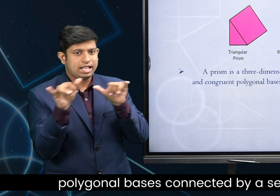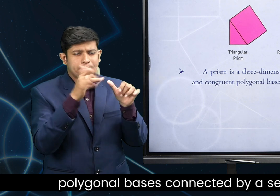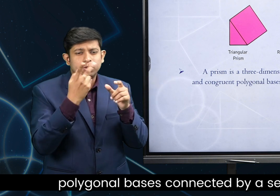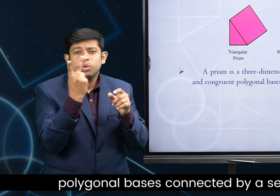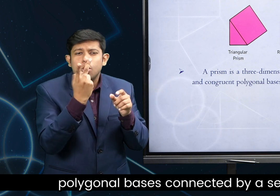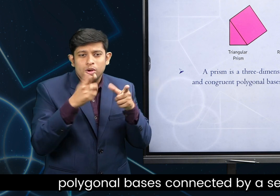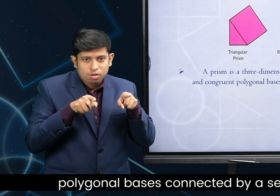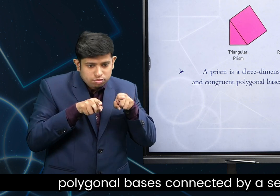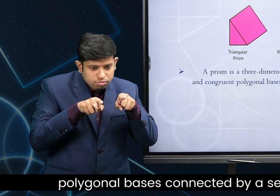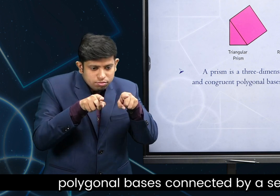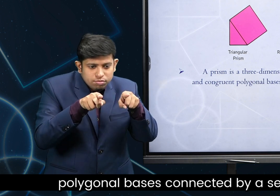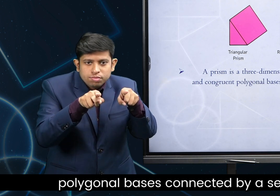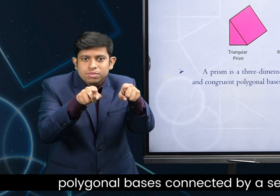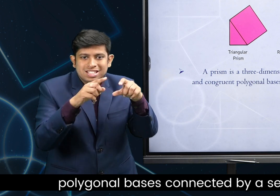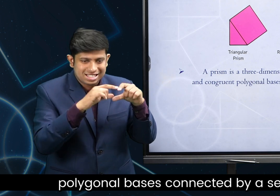set of parallelogram faces.